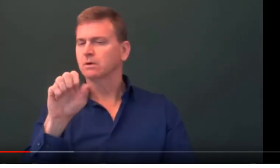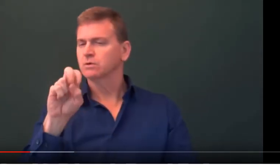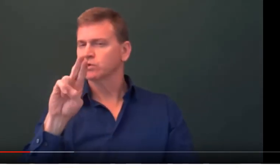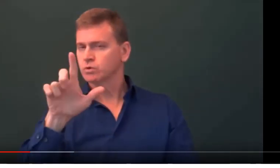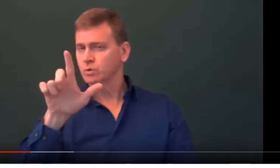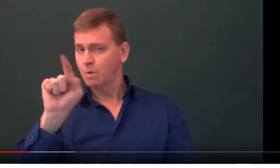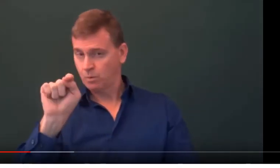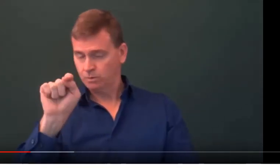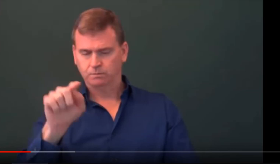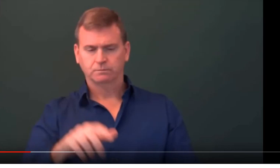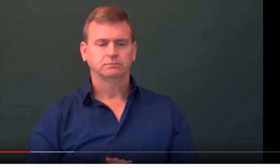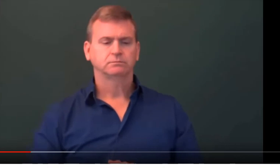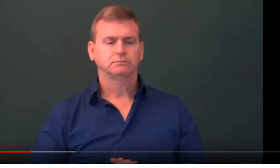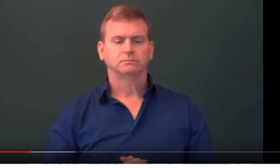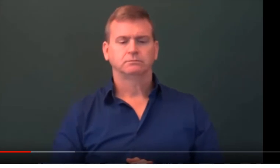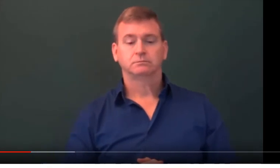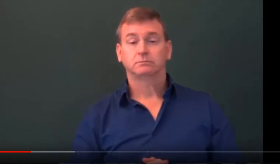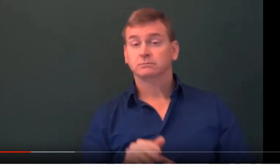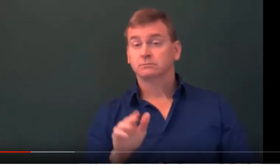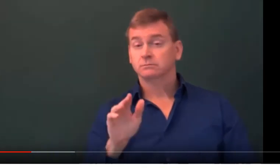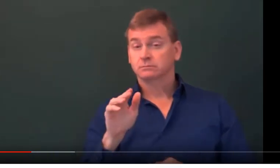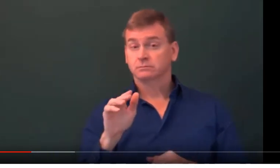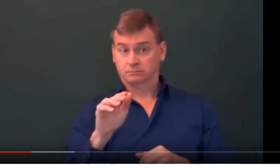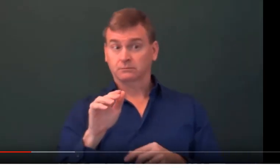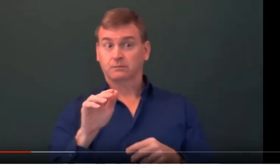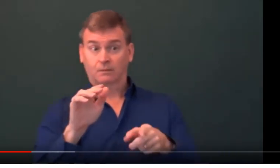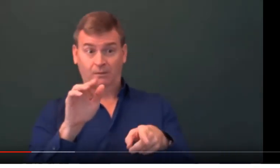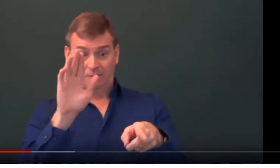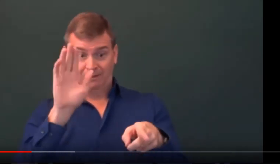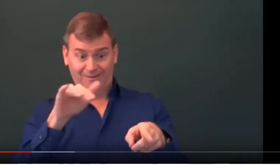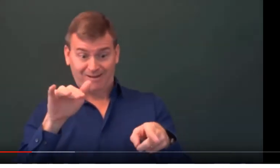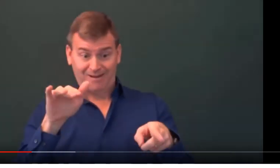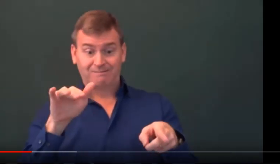physical assaults that can happen in working settings.